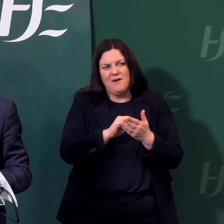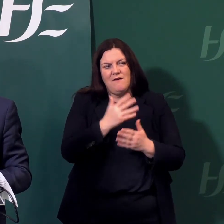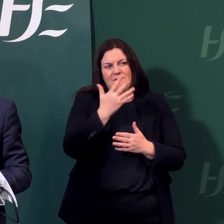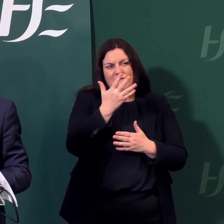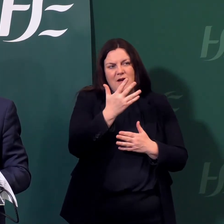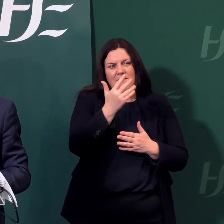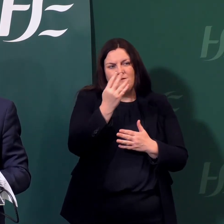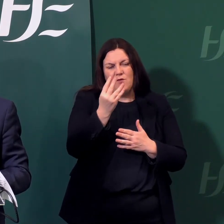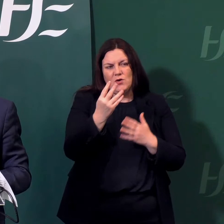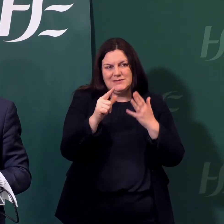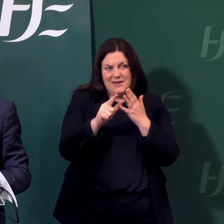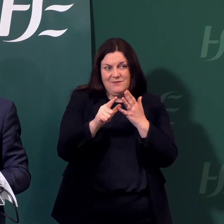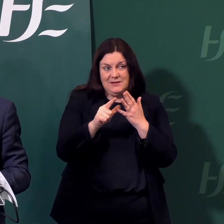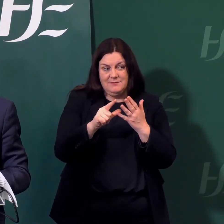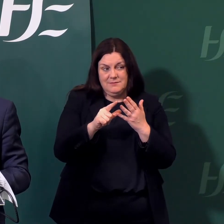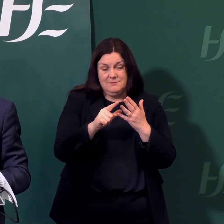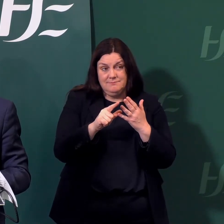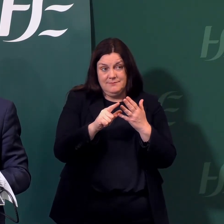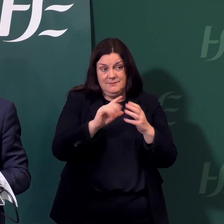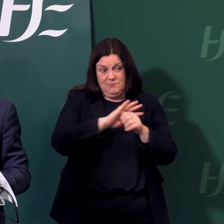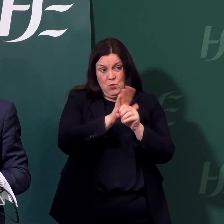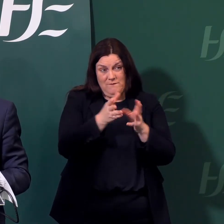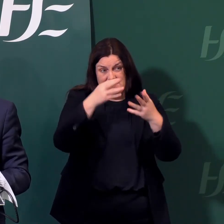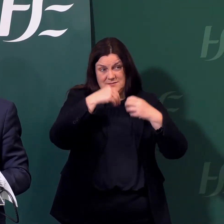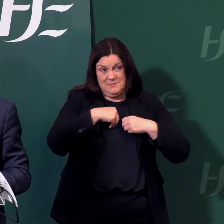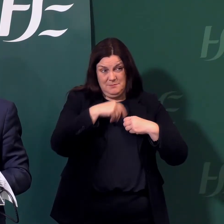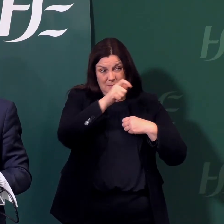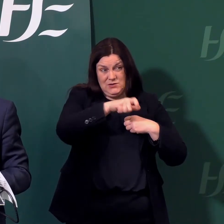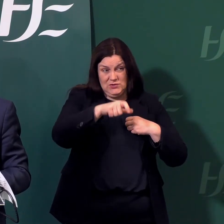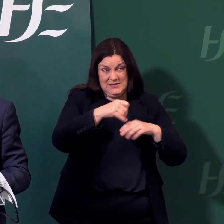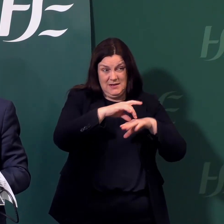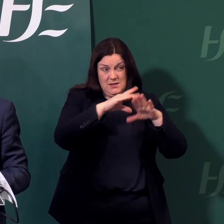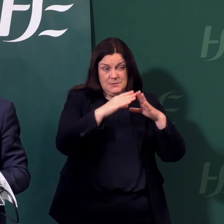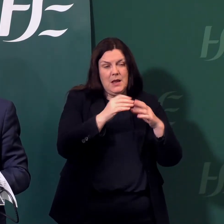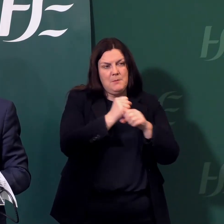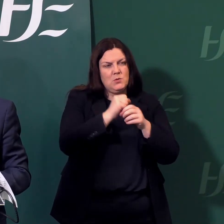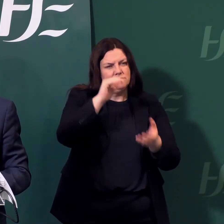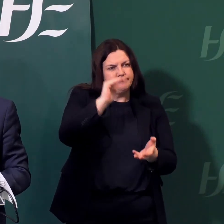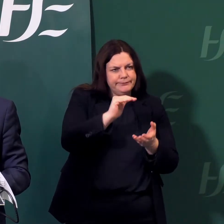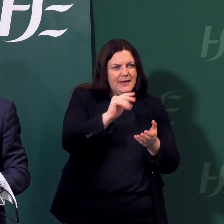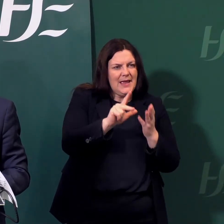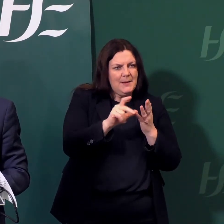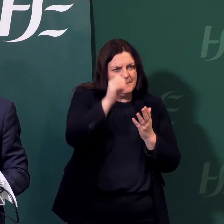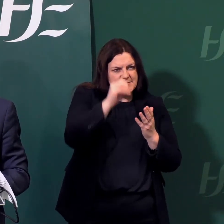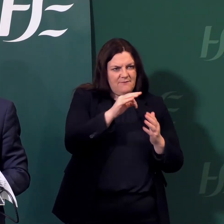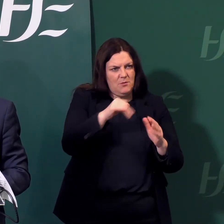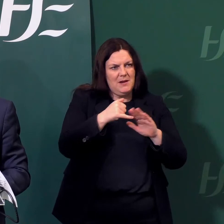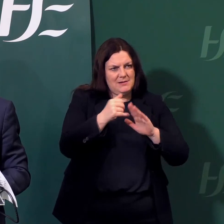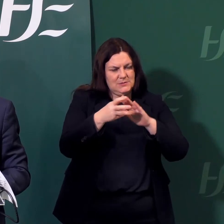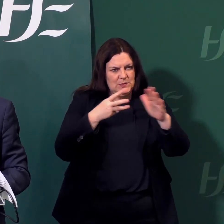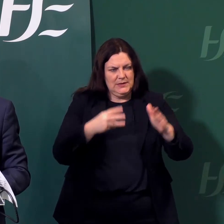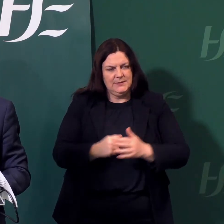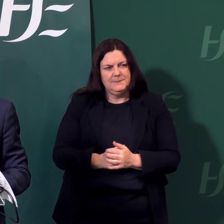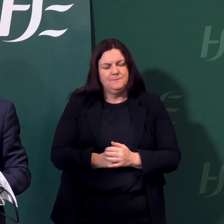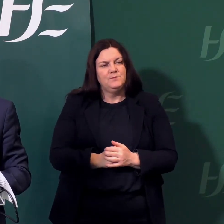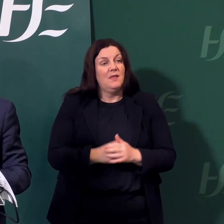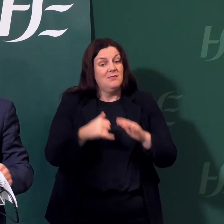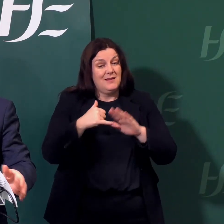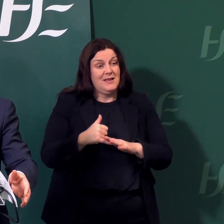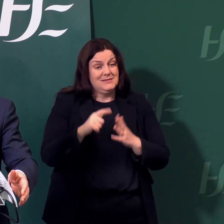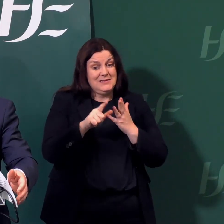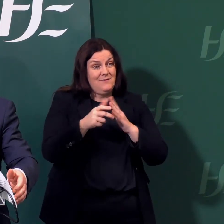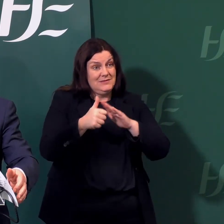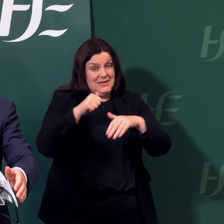547 positive COVID patients in hospital, which is down about 8% on last week. And over the past 7